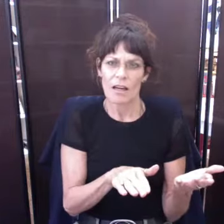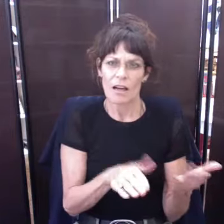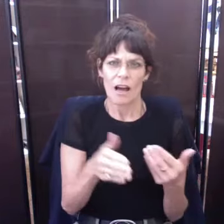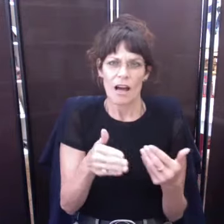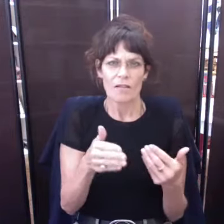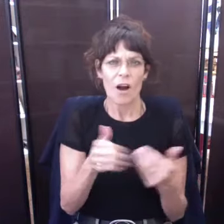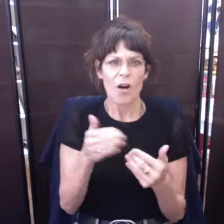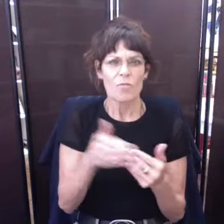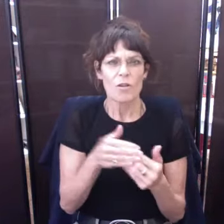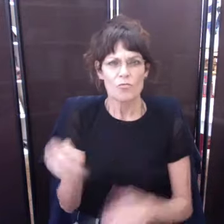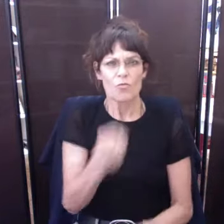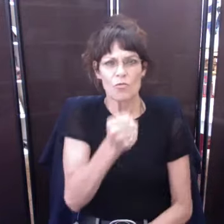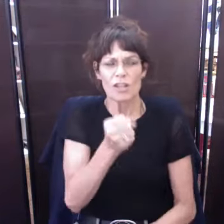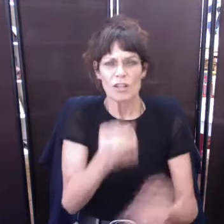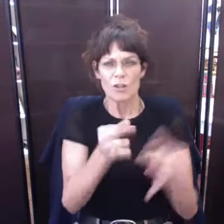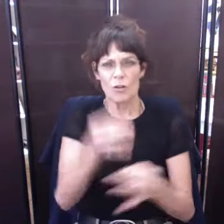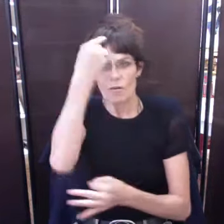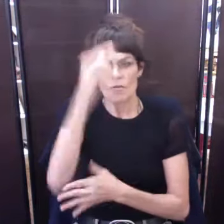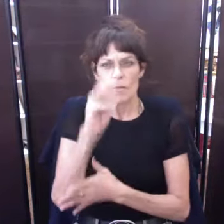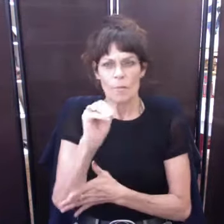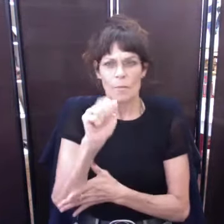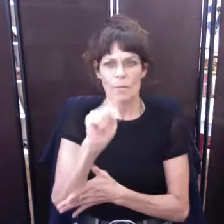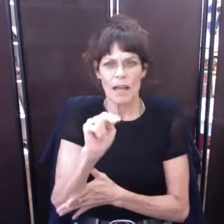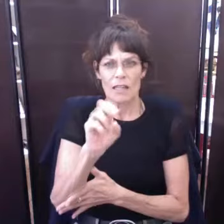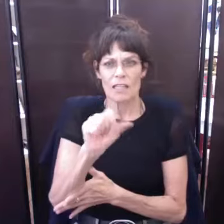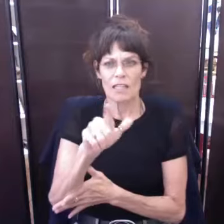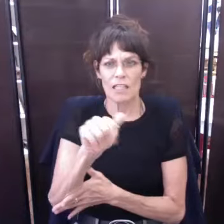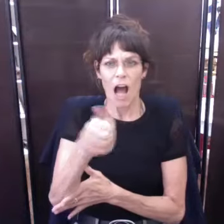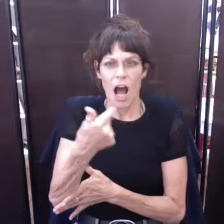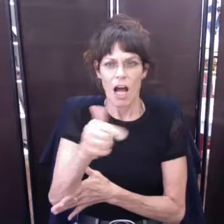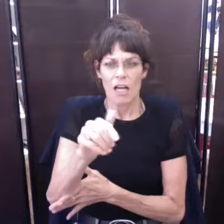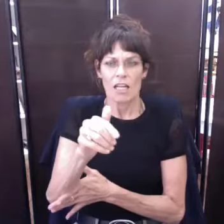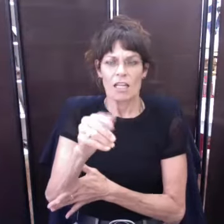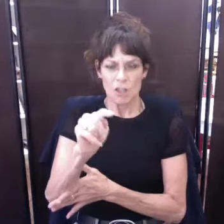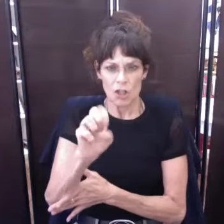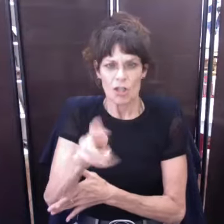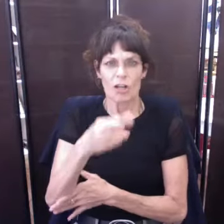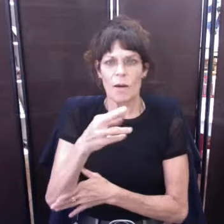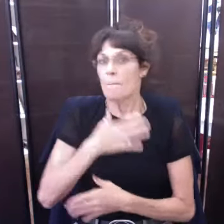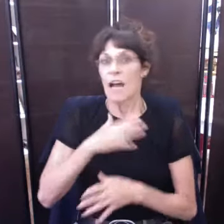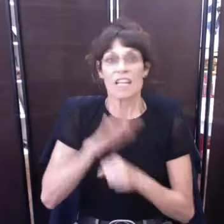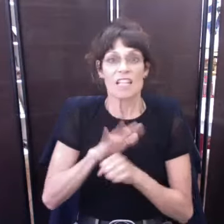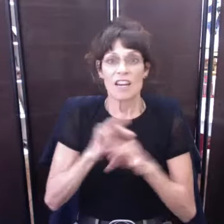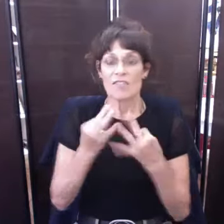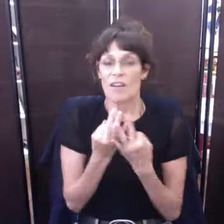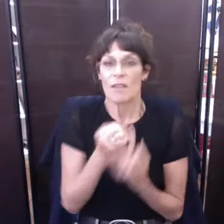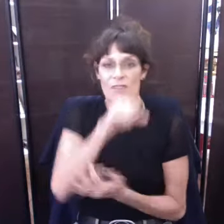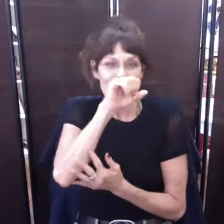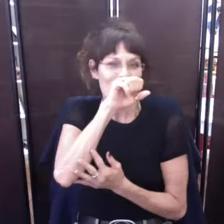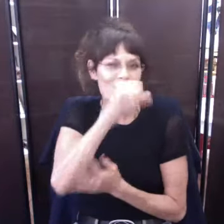manslaughter. My whole family loved to drink beer. We loved cooking brats. And we loved having corn on the